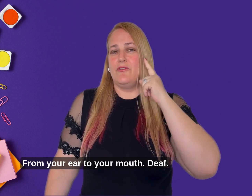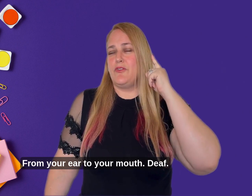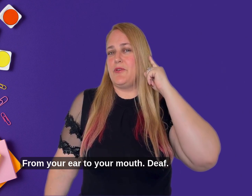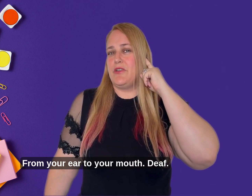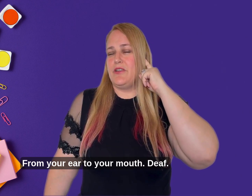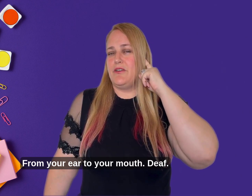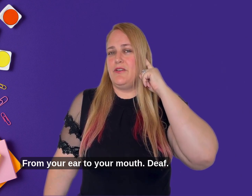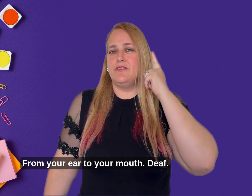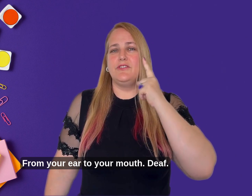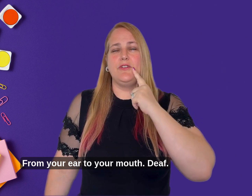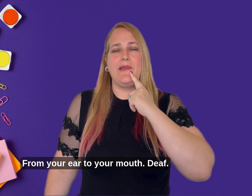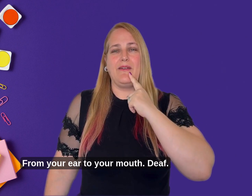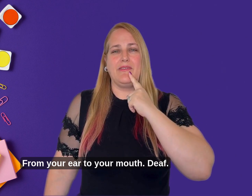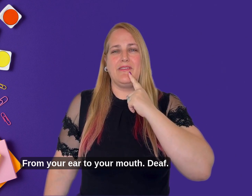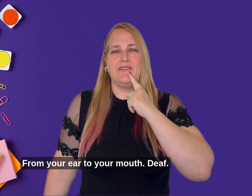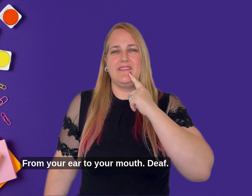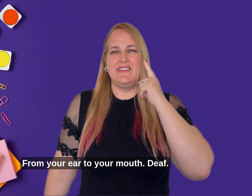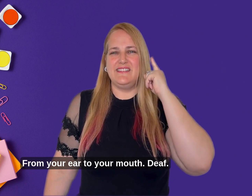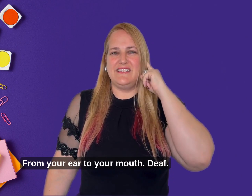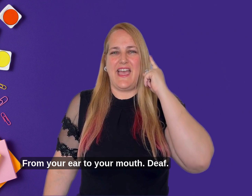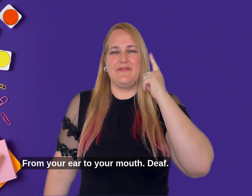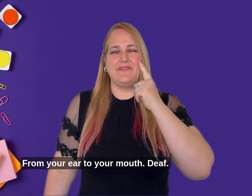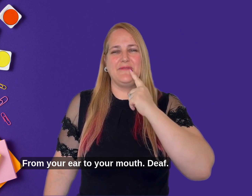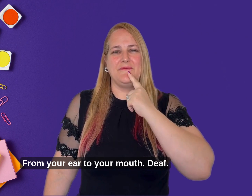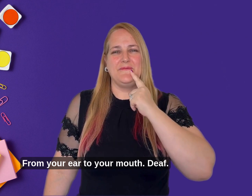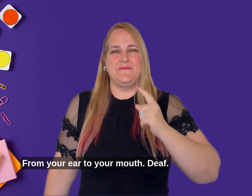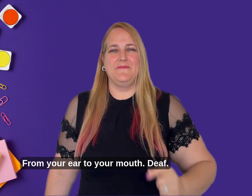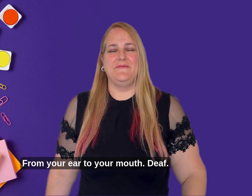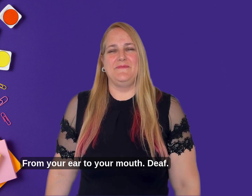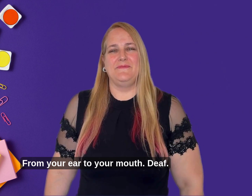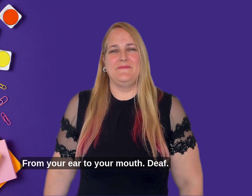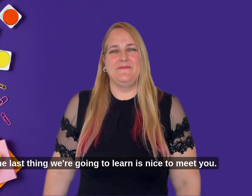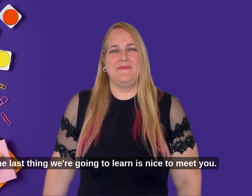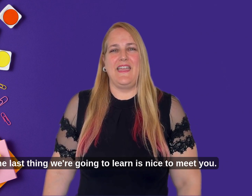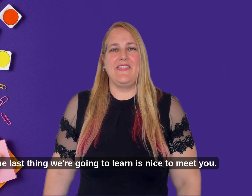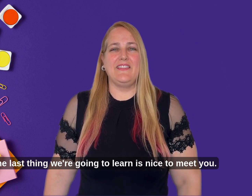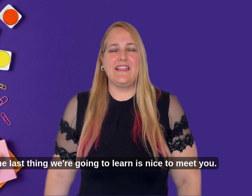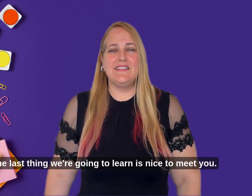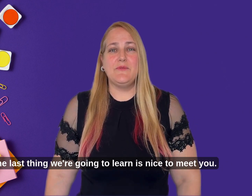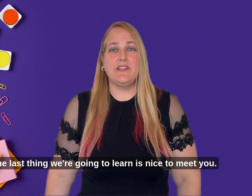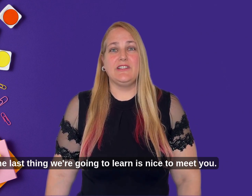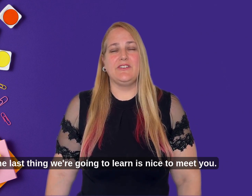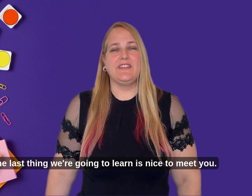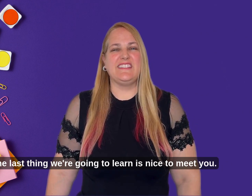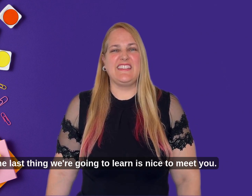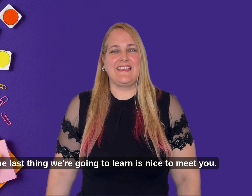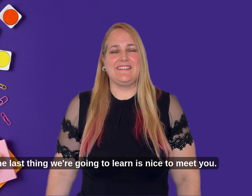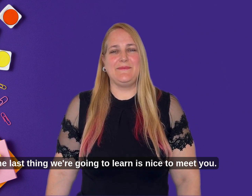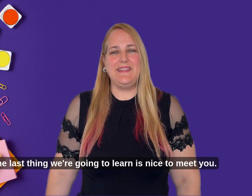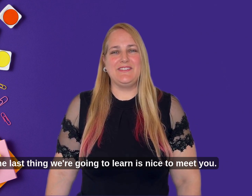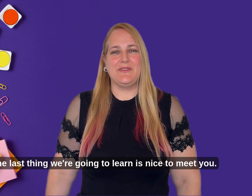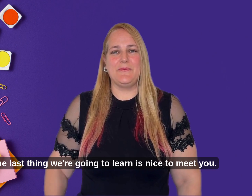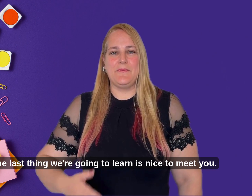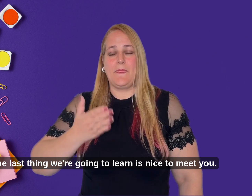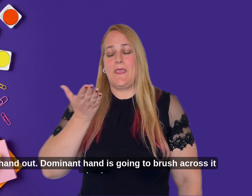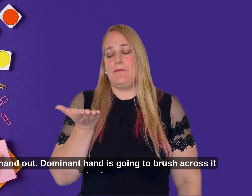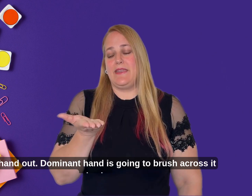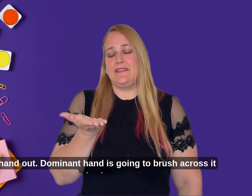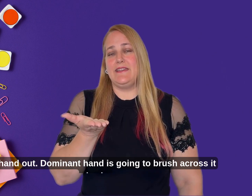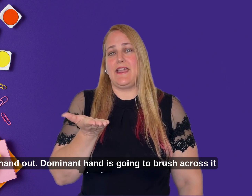From your ear to your mouth, deaf. And the last thing we're going to learn is nice to meet you. Base hand